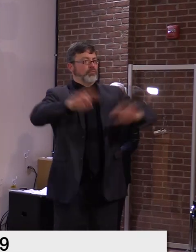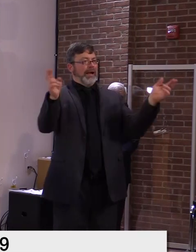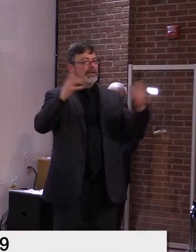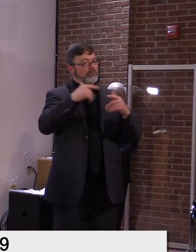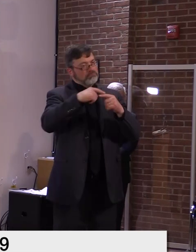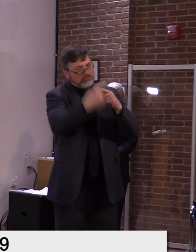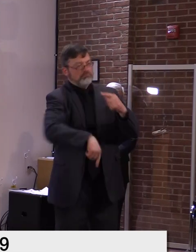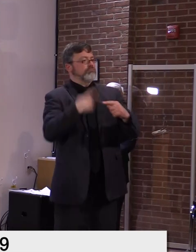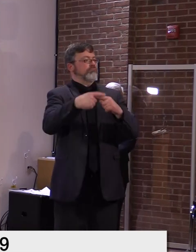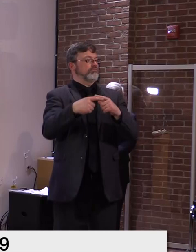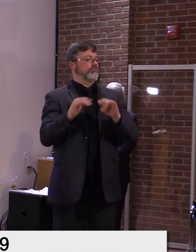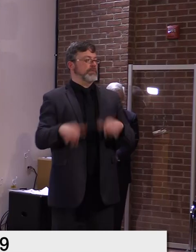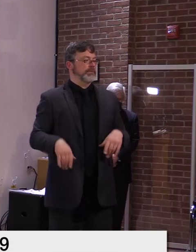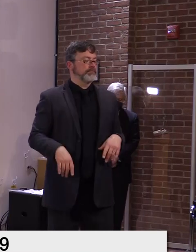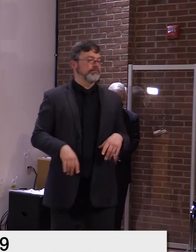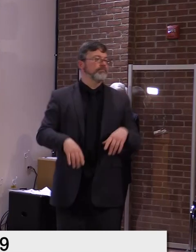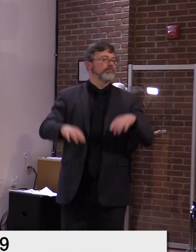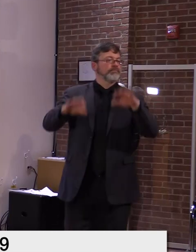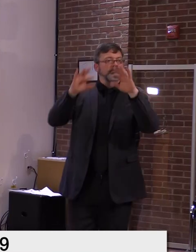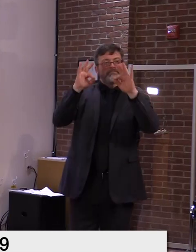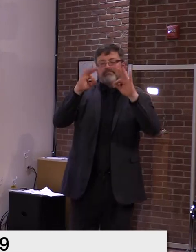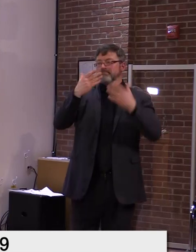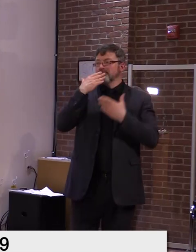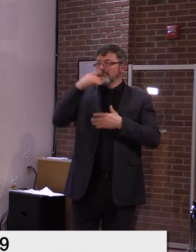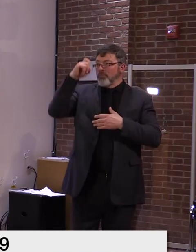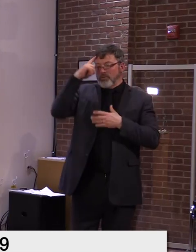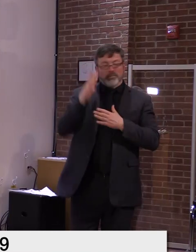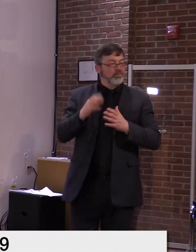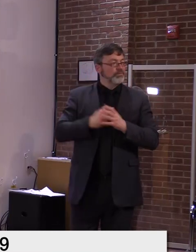Lisa, the Associated Press.